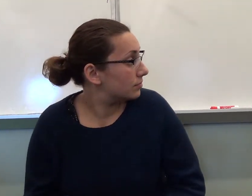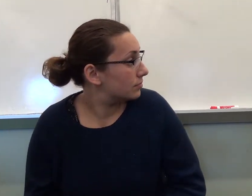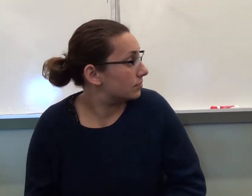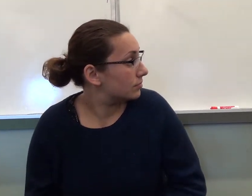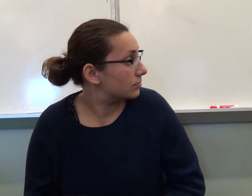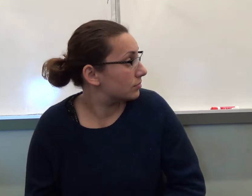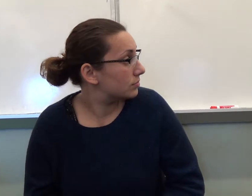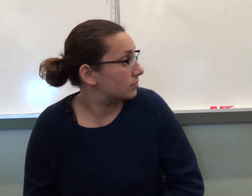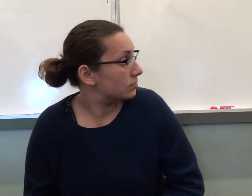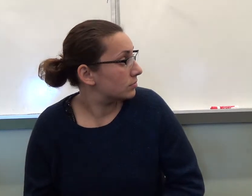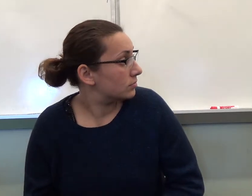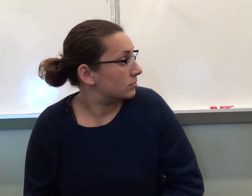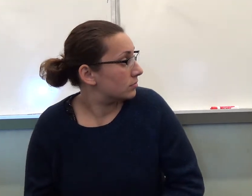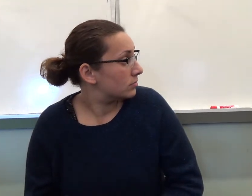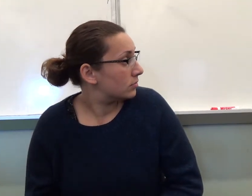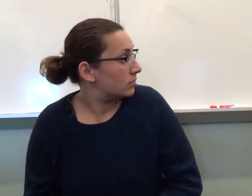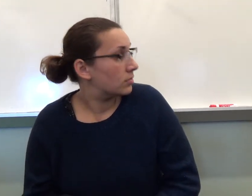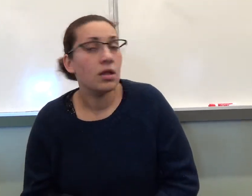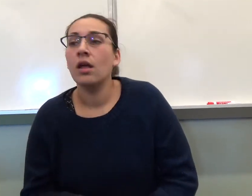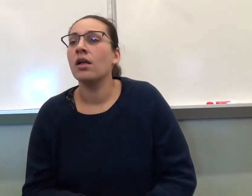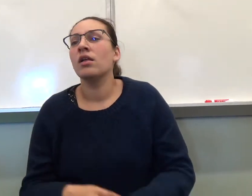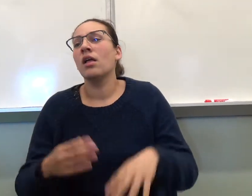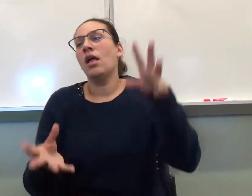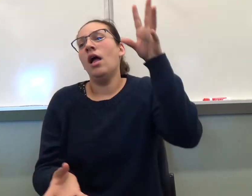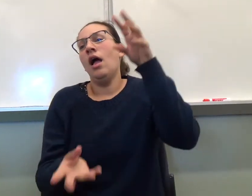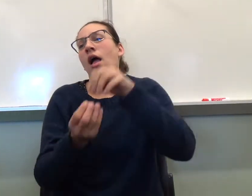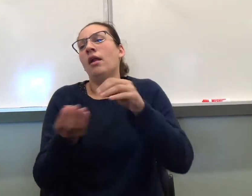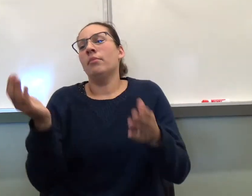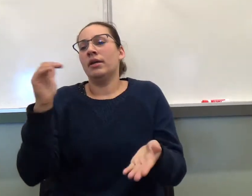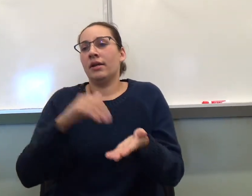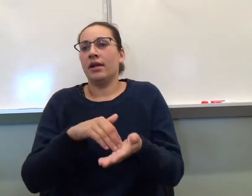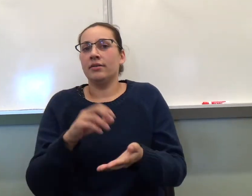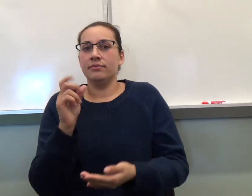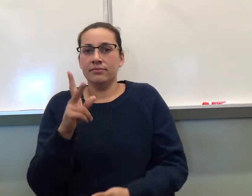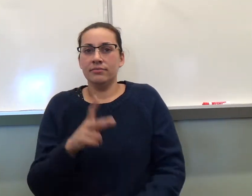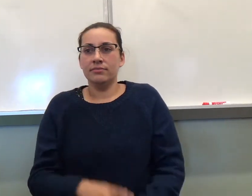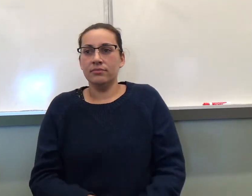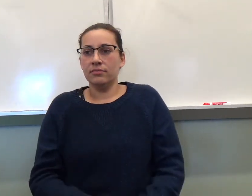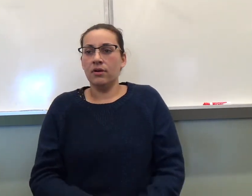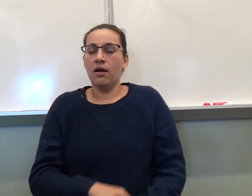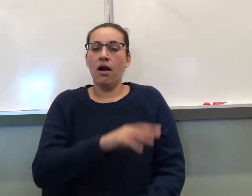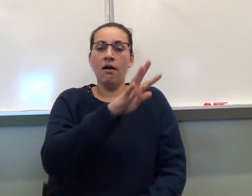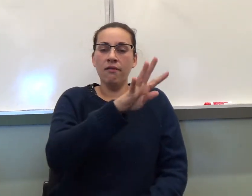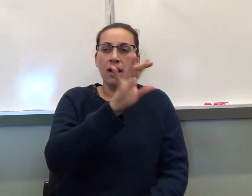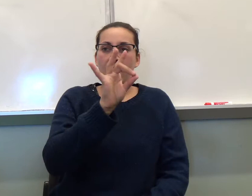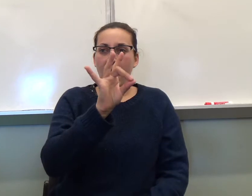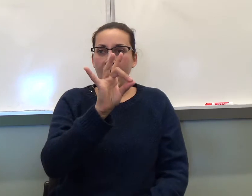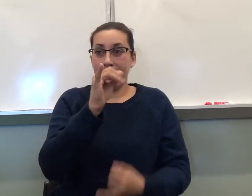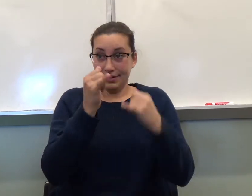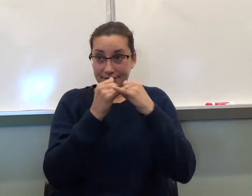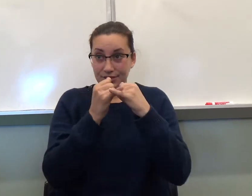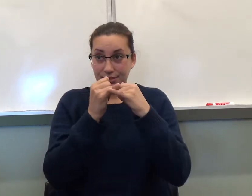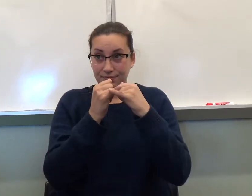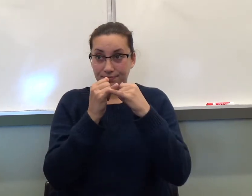Okay, so let's go re-adding them now. This will give you 48 inches, and this will give you 42